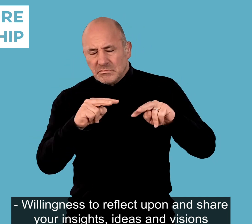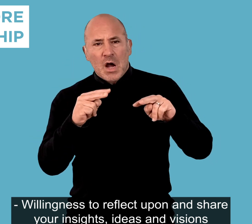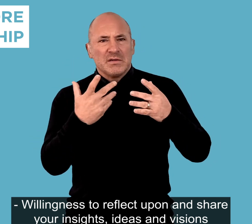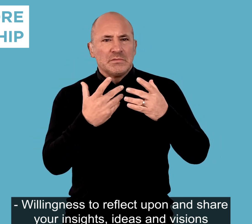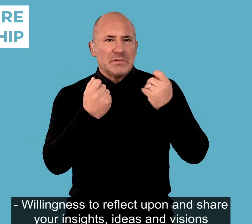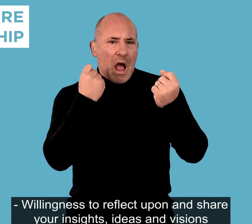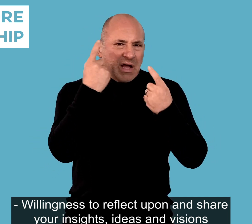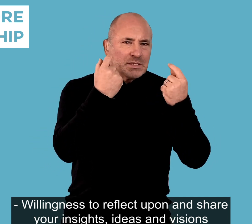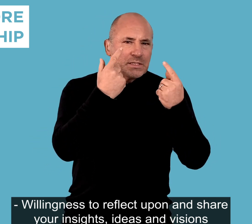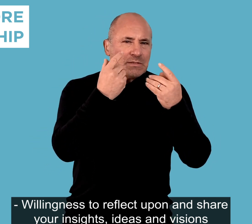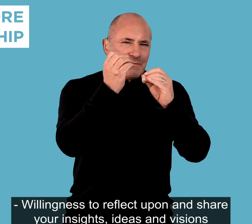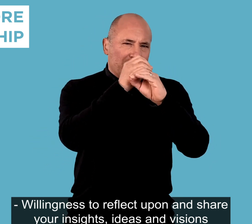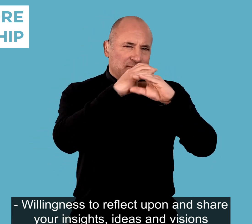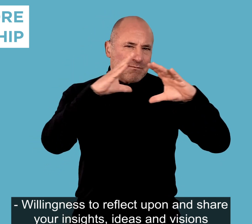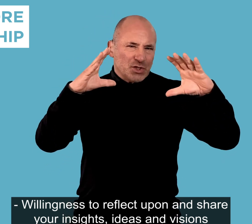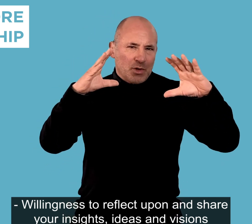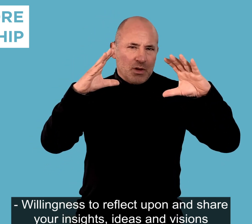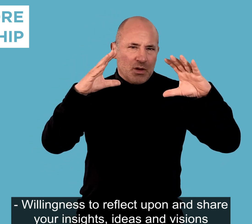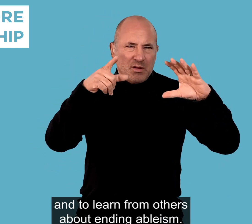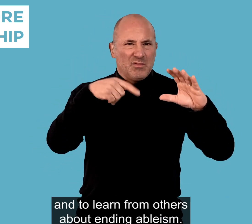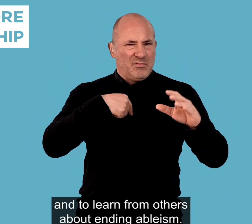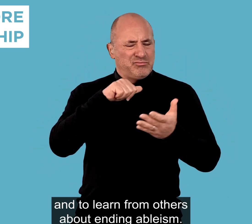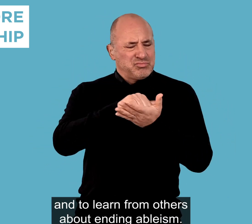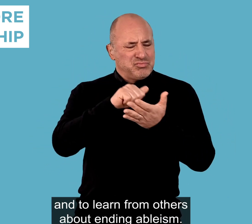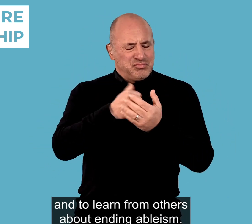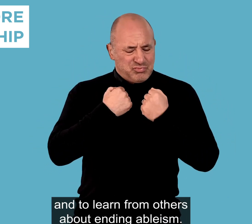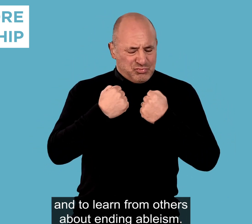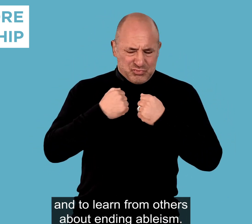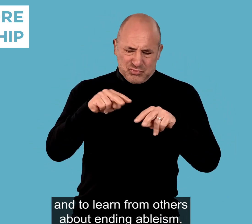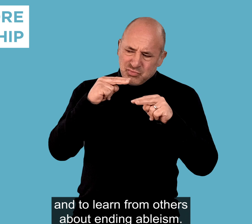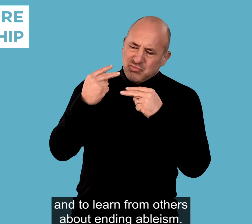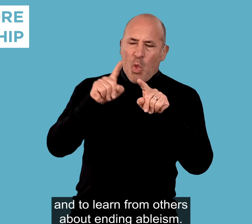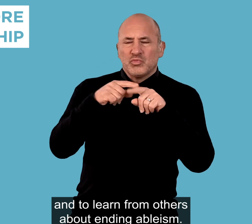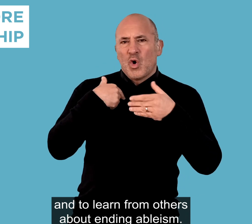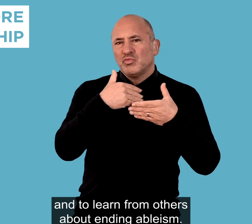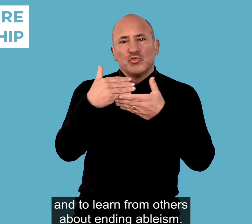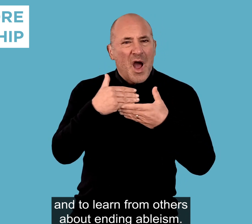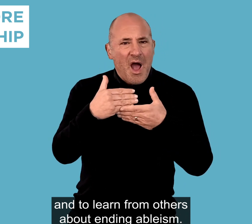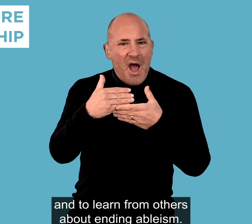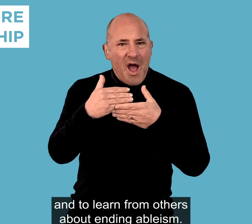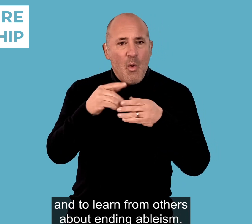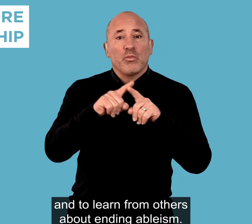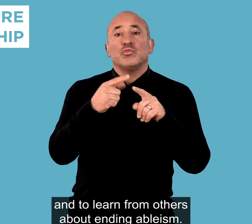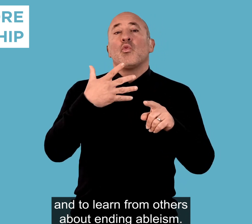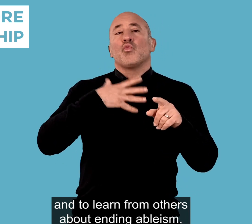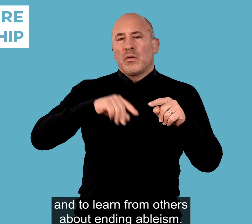share your 7. your insights, ideas and visions 7. learn from others about ending ableism 8.